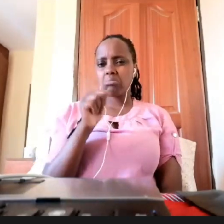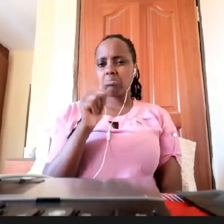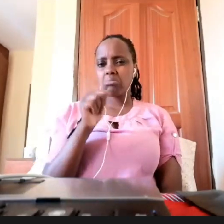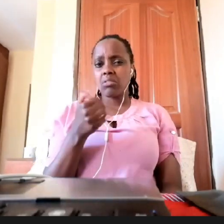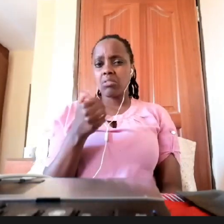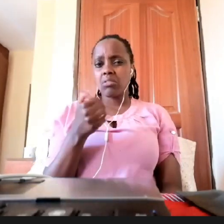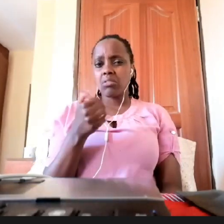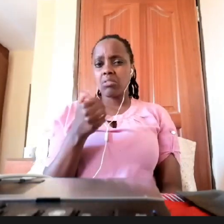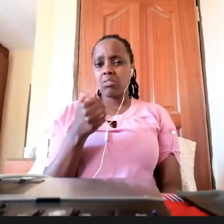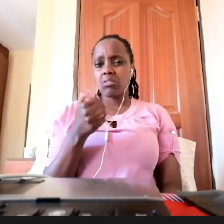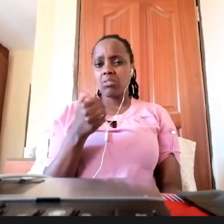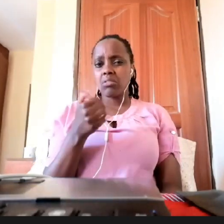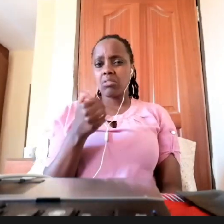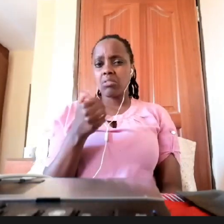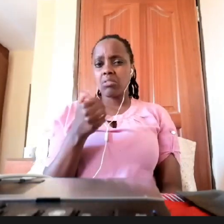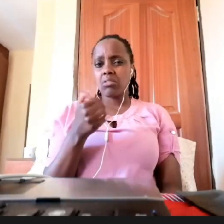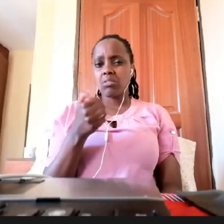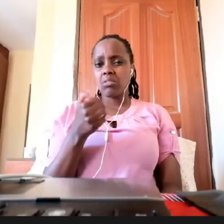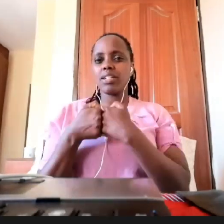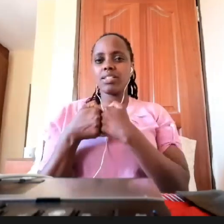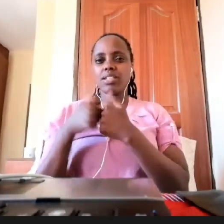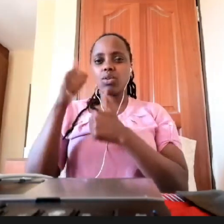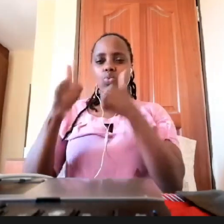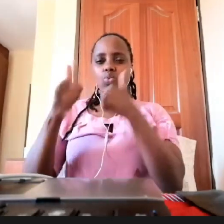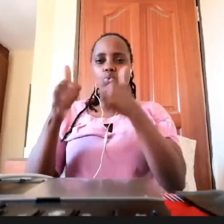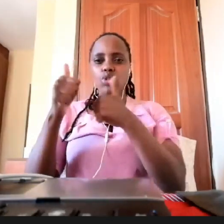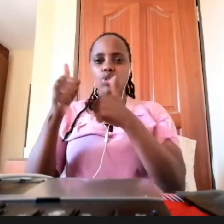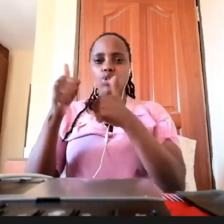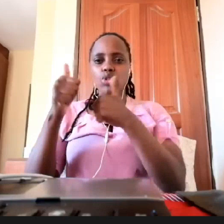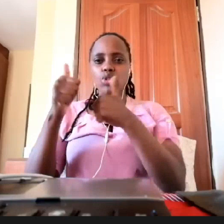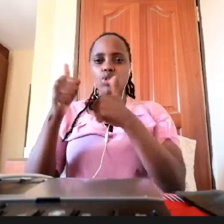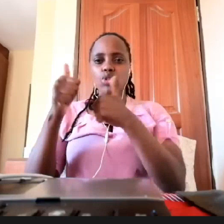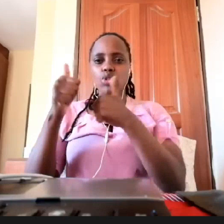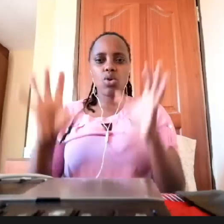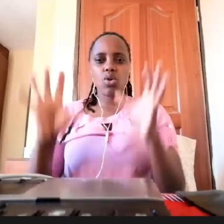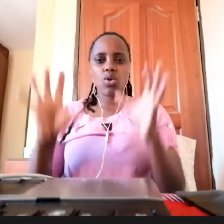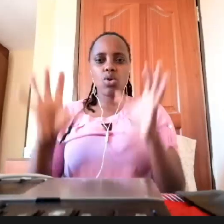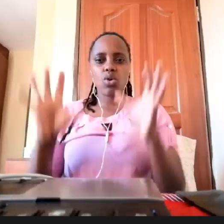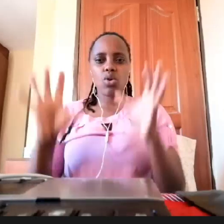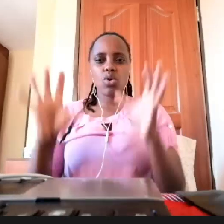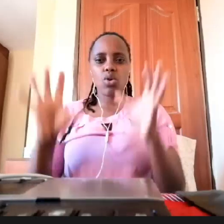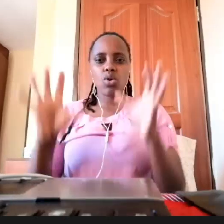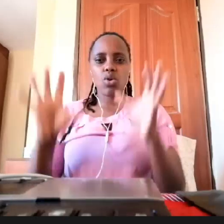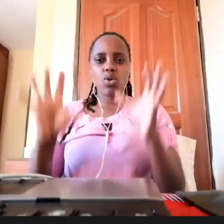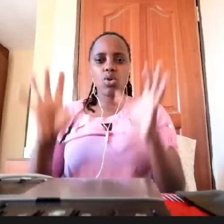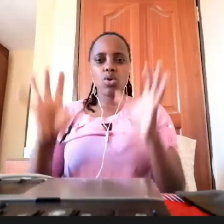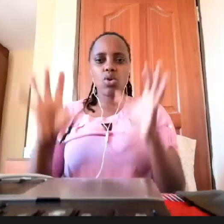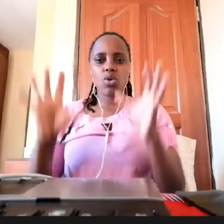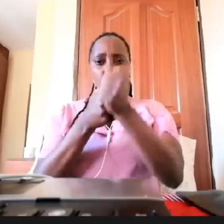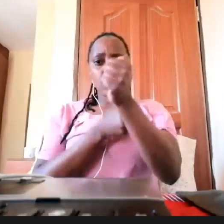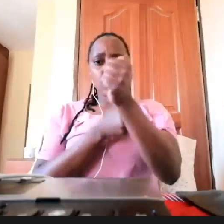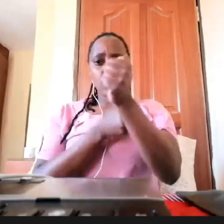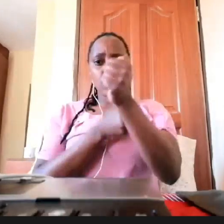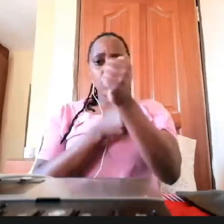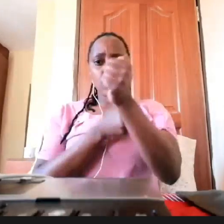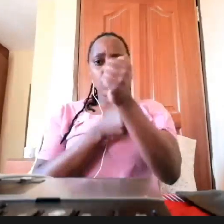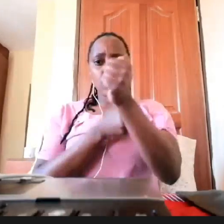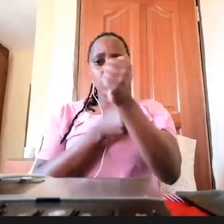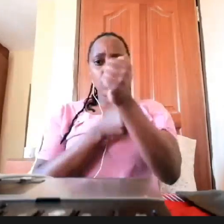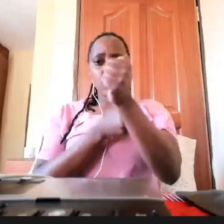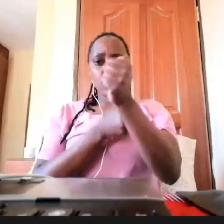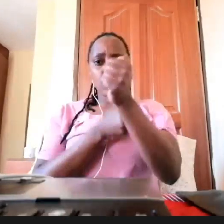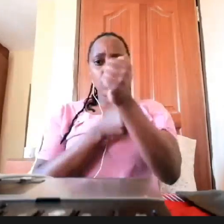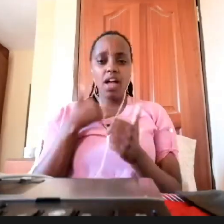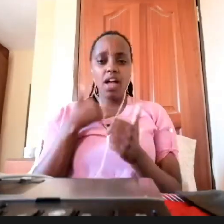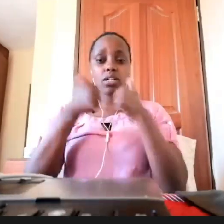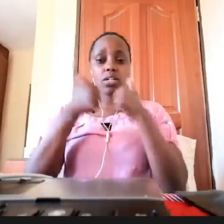intervene in terms of the challenge that we are facing with regard to the content of the complementary reports that we're considering. But one of the